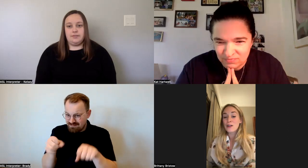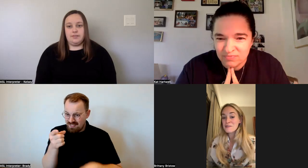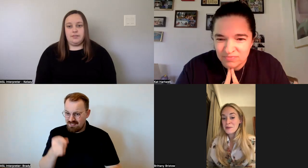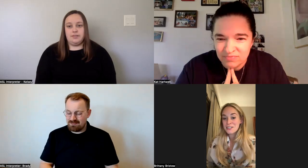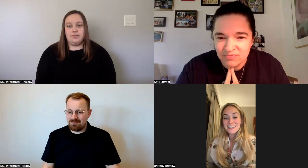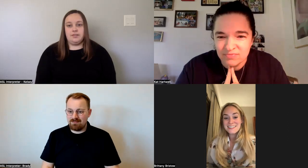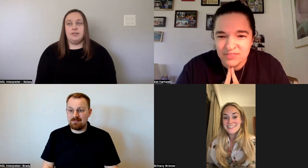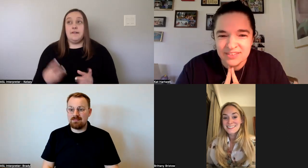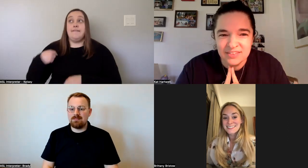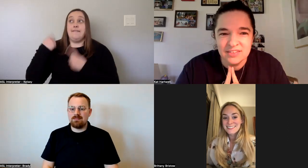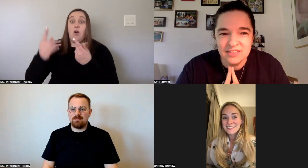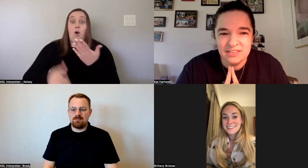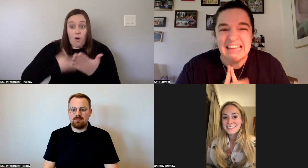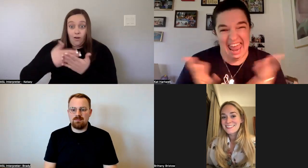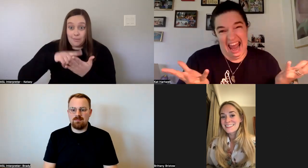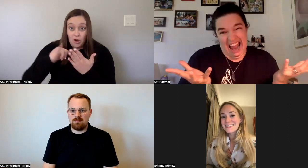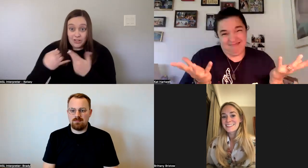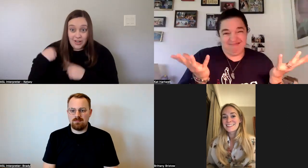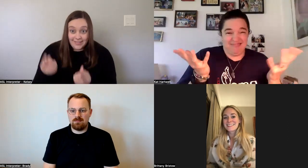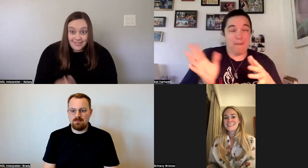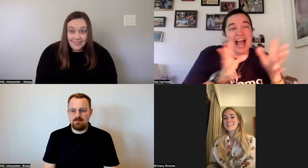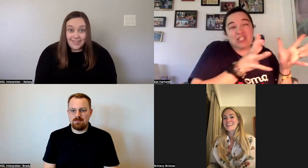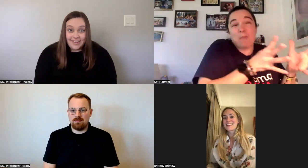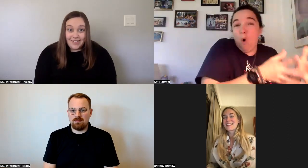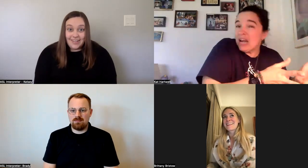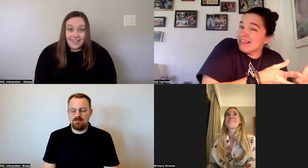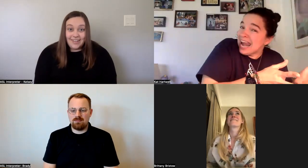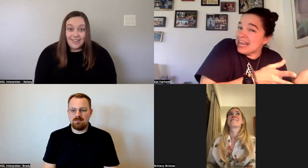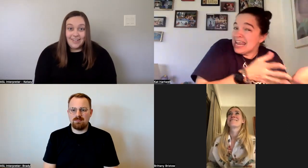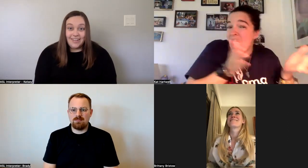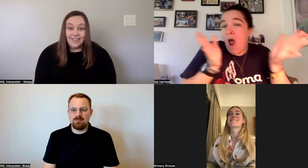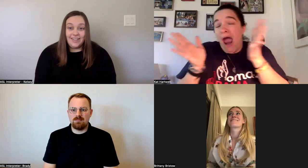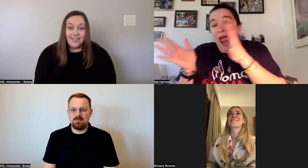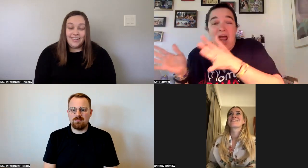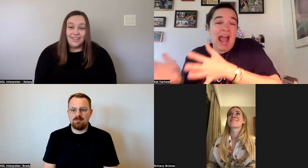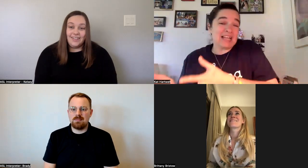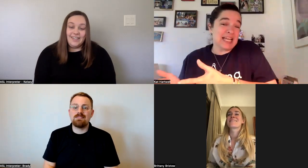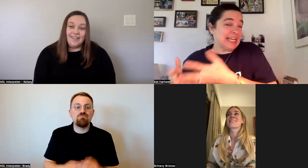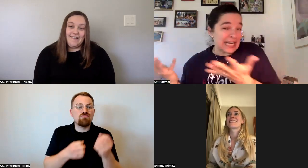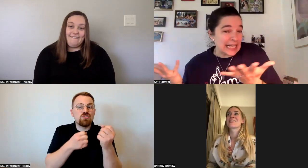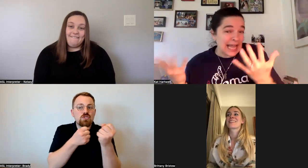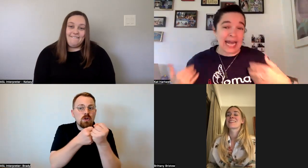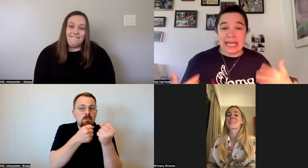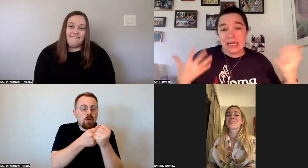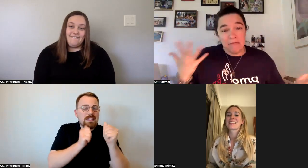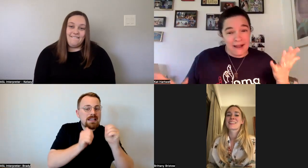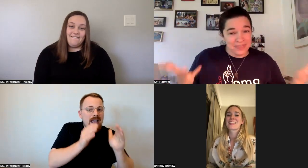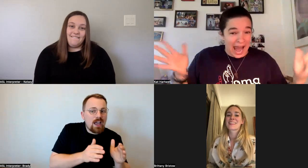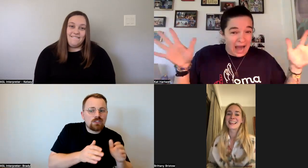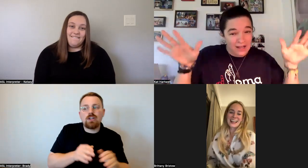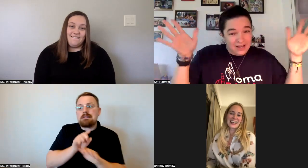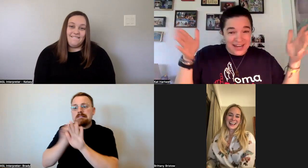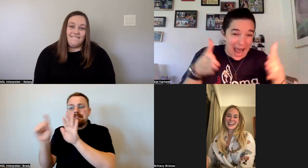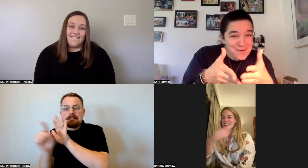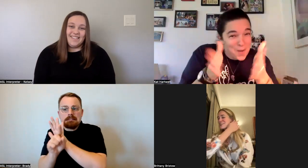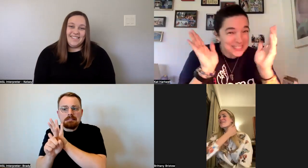Of all of the projects? Yeah. I mean, after the pony lady and after leady lady, if